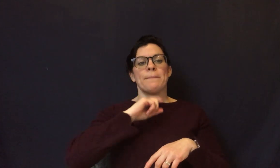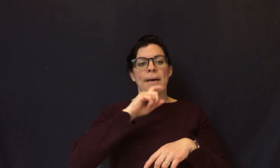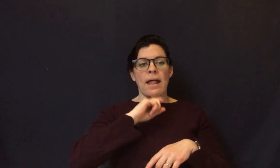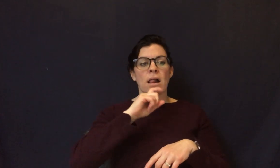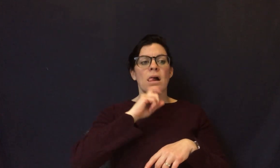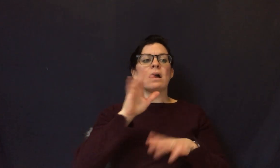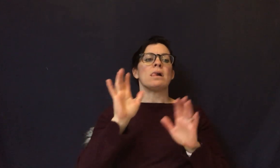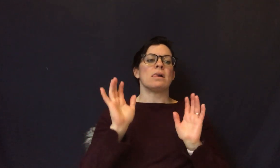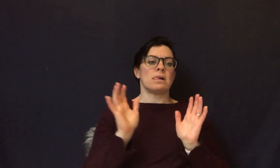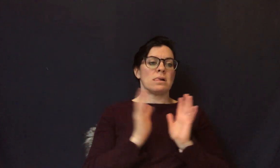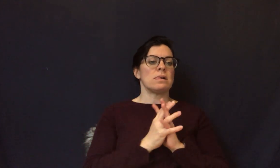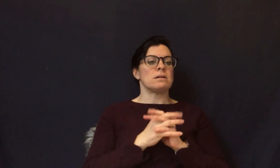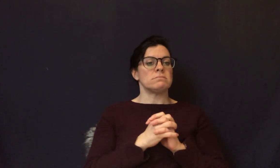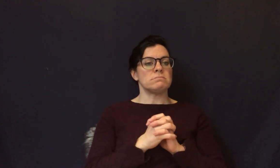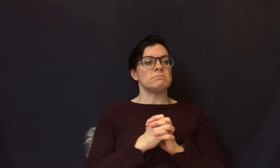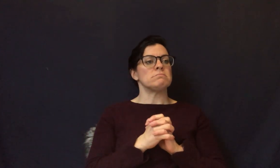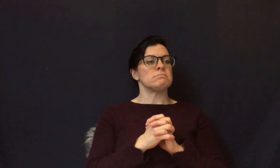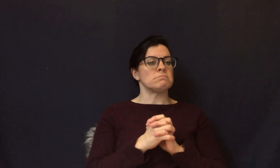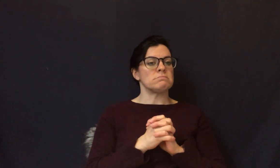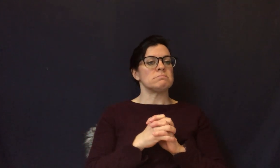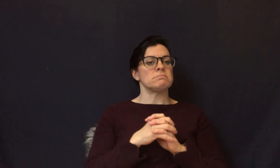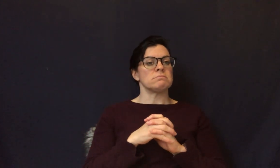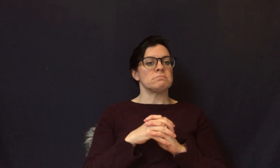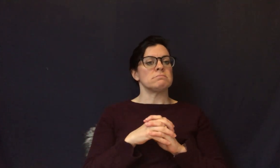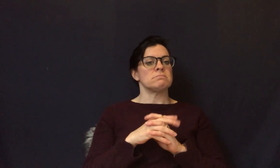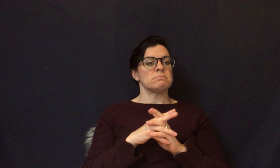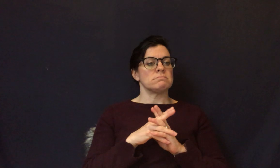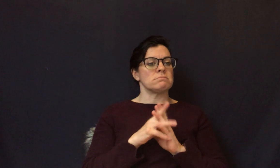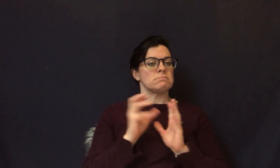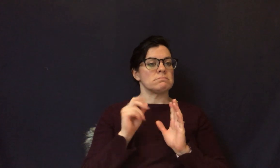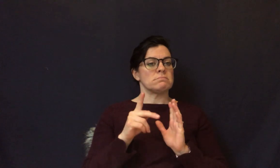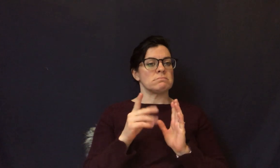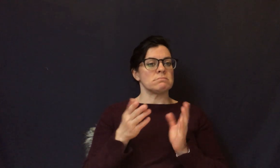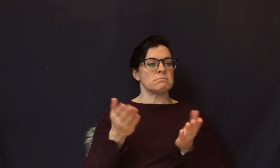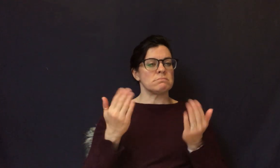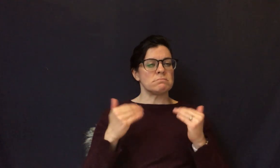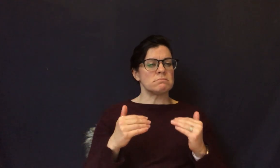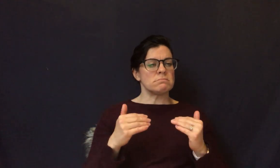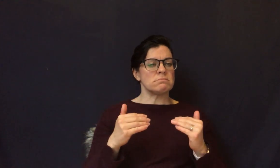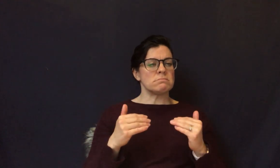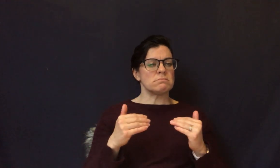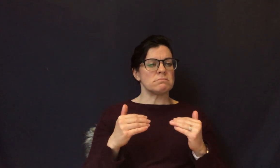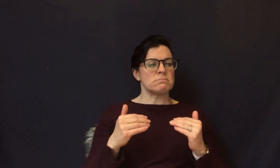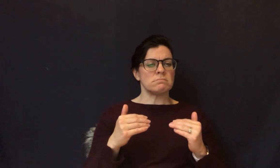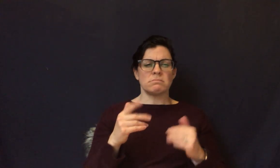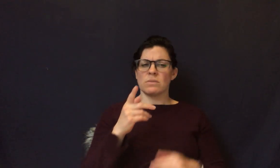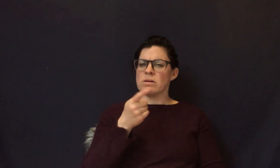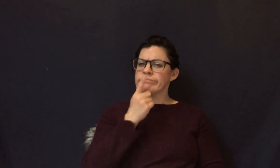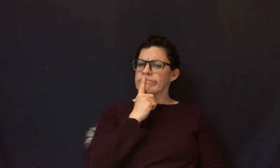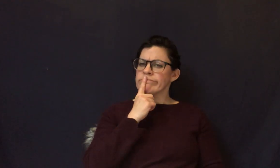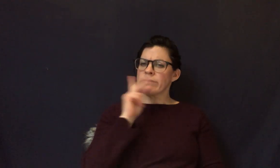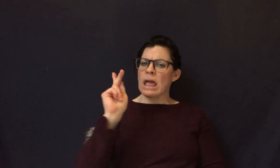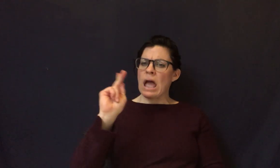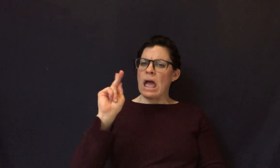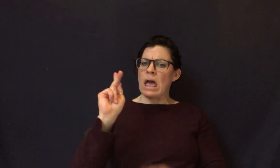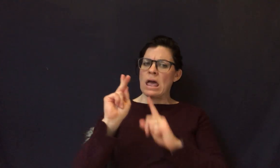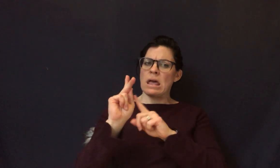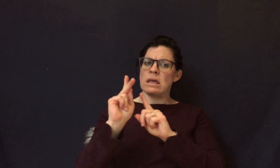I'm sorry, it's not showing the Class K fire. So guess what, people? Look what we got here. Review questions. All